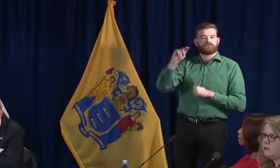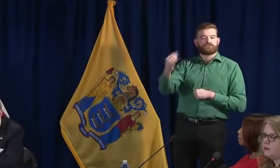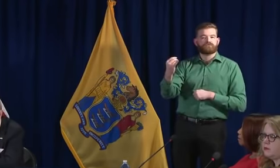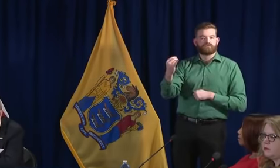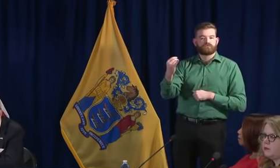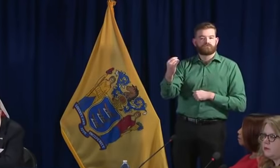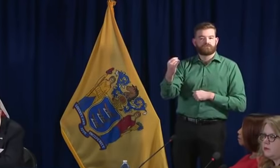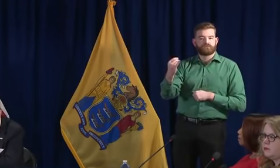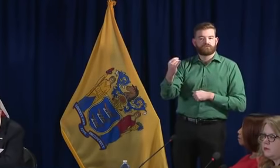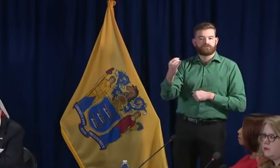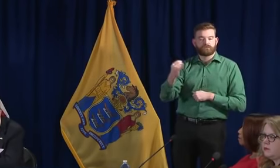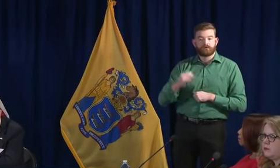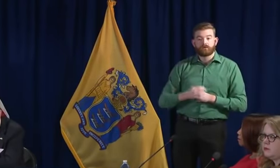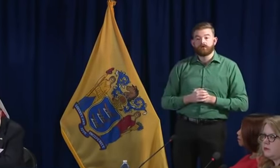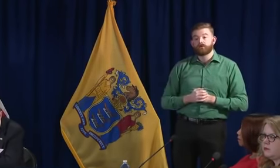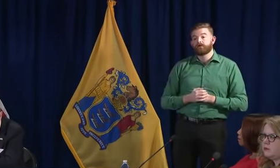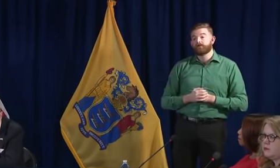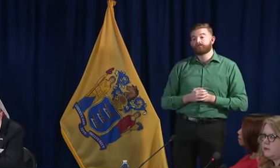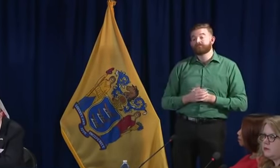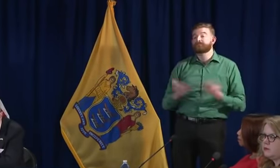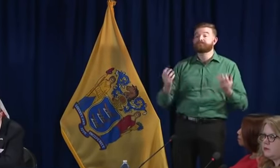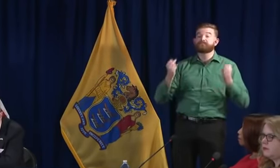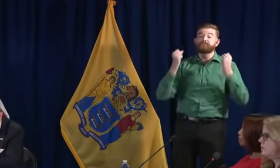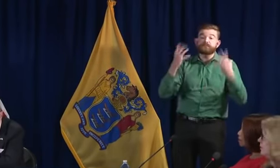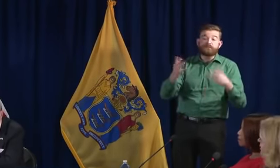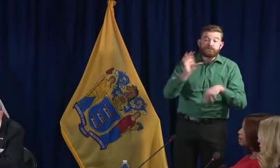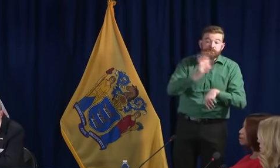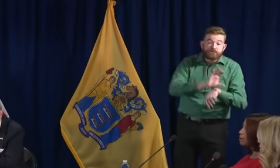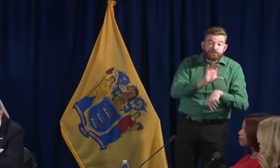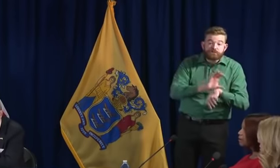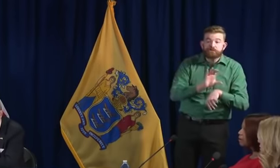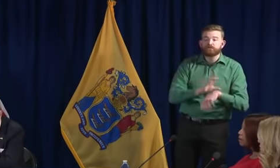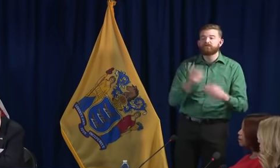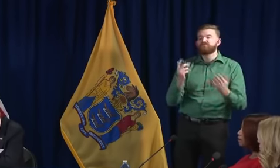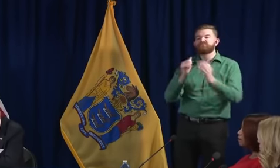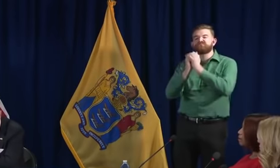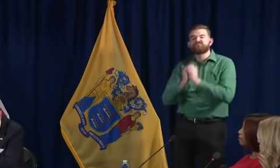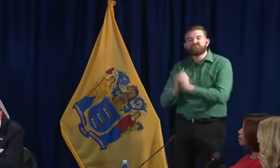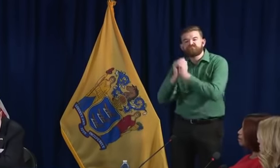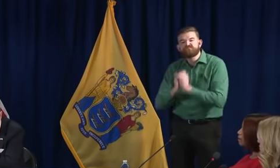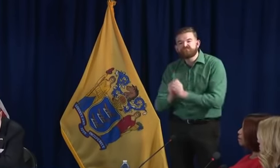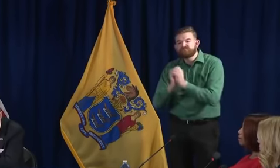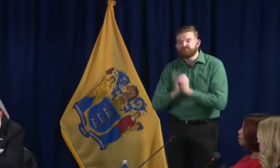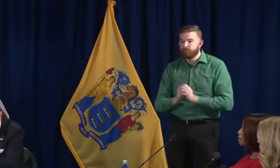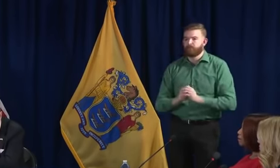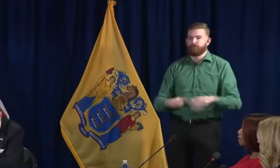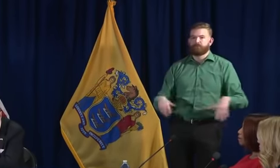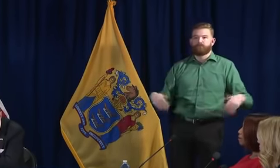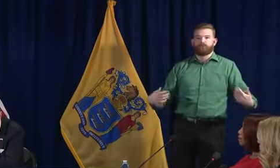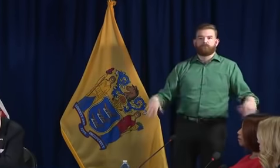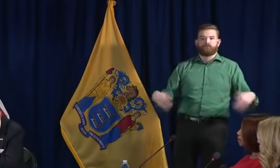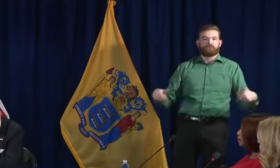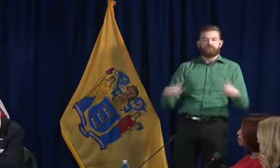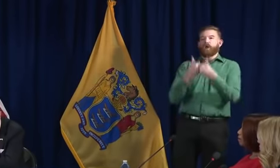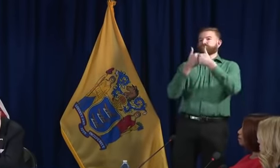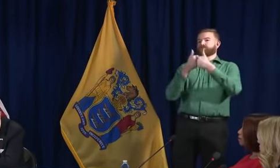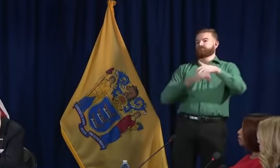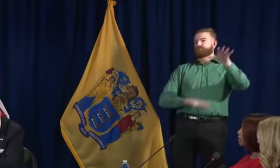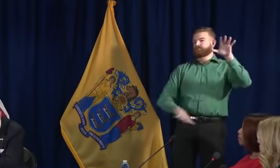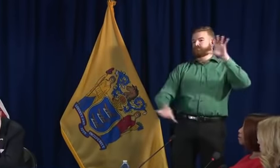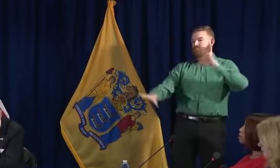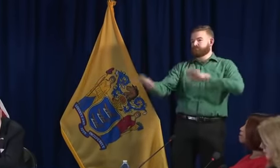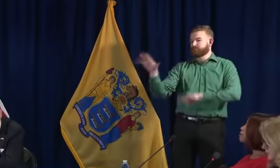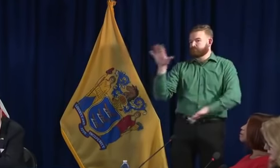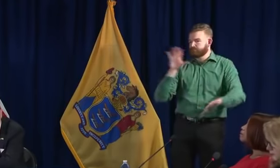worship at the same time are facing very real challenges. And we pledge to work with them to seek out creative ways